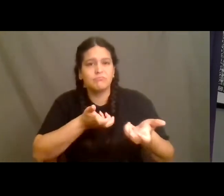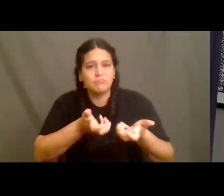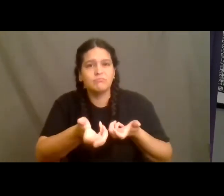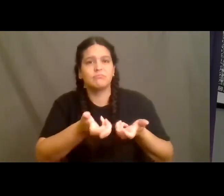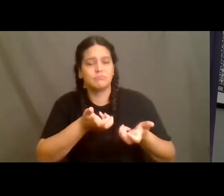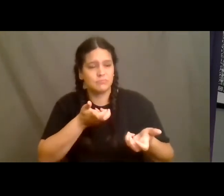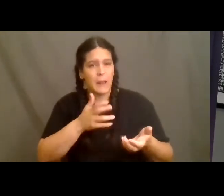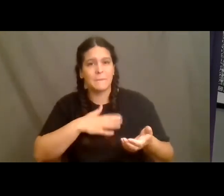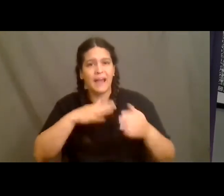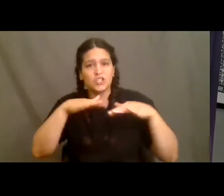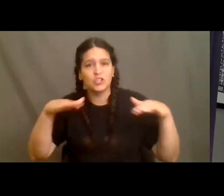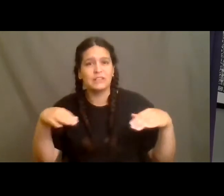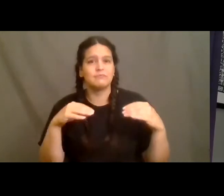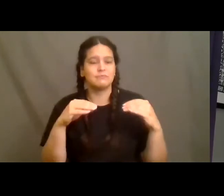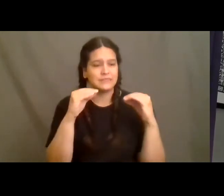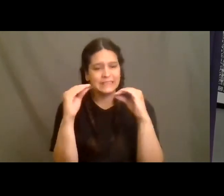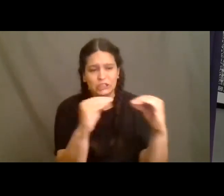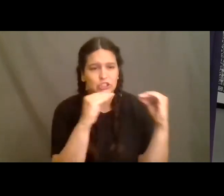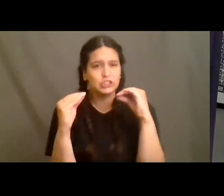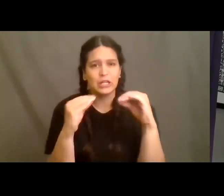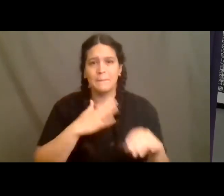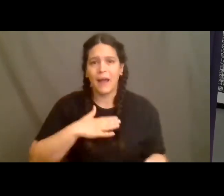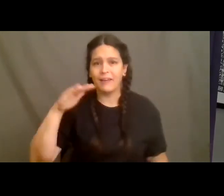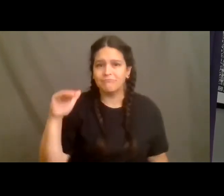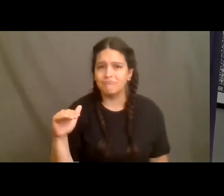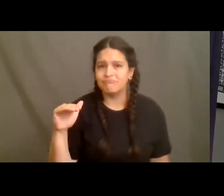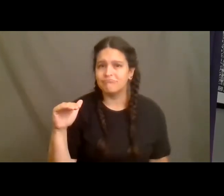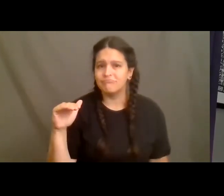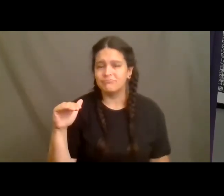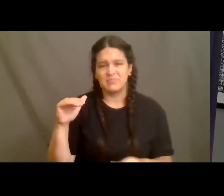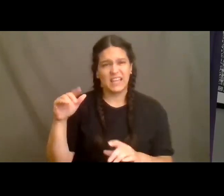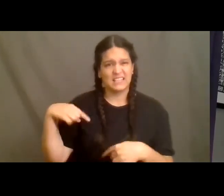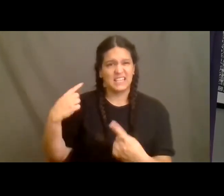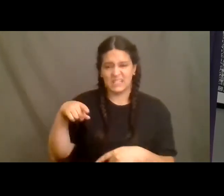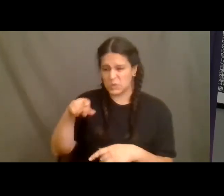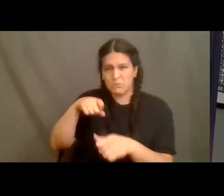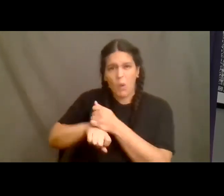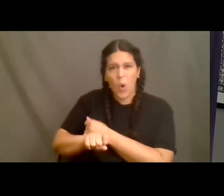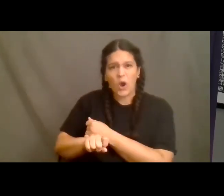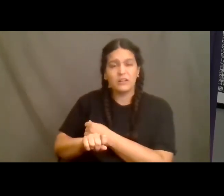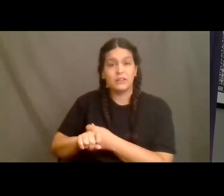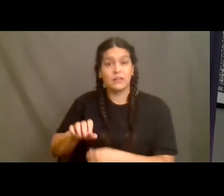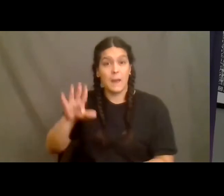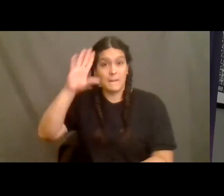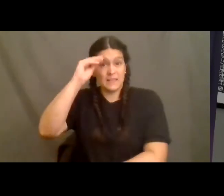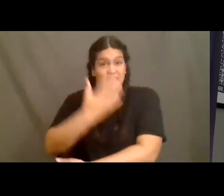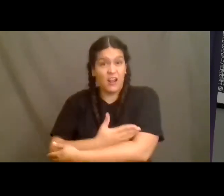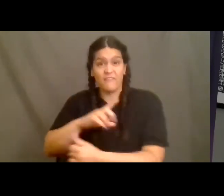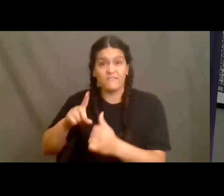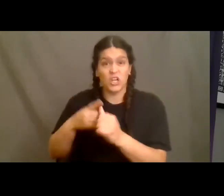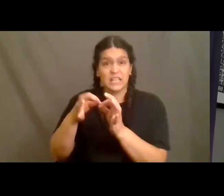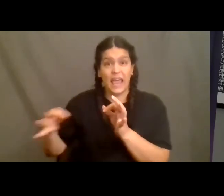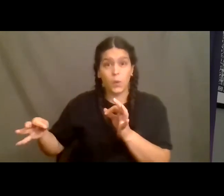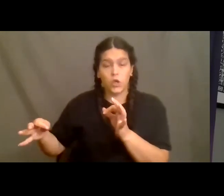teach my little one, you know, our language. I mean, since he was born, that his first language in Navajo was Doda. He would,